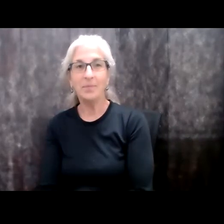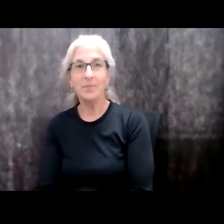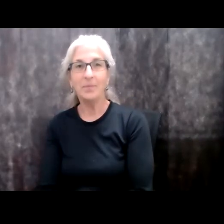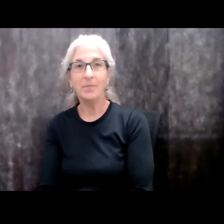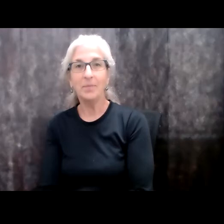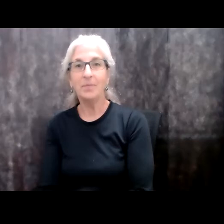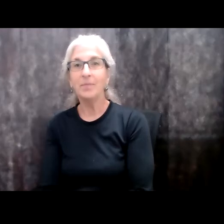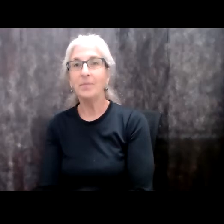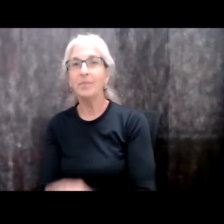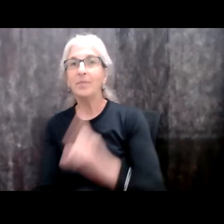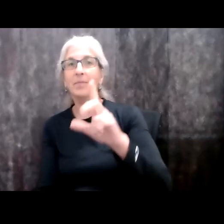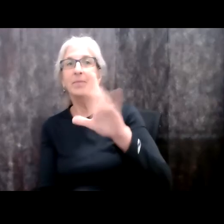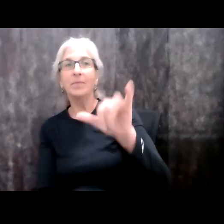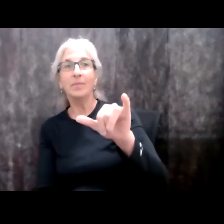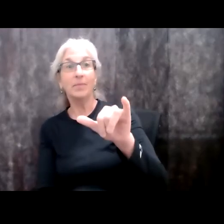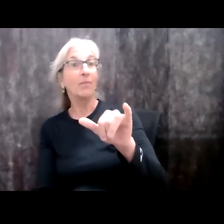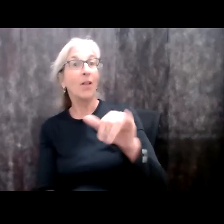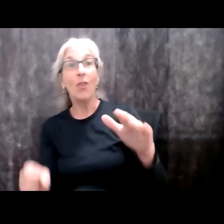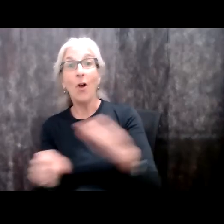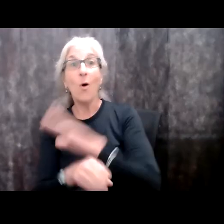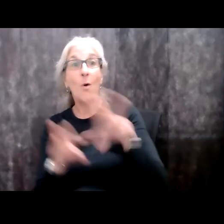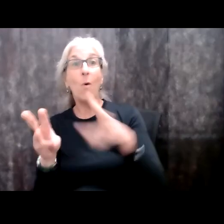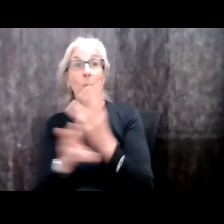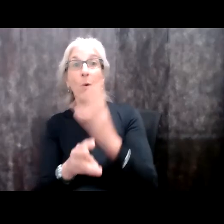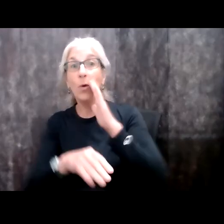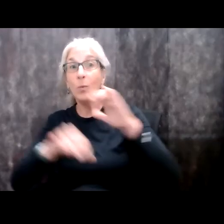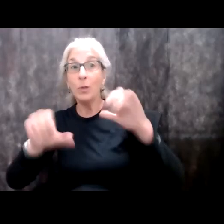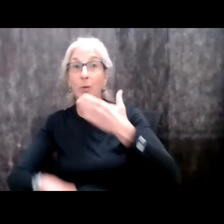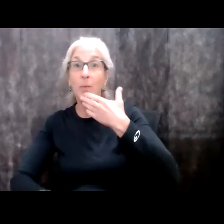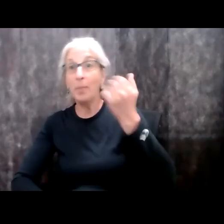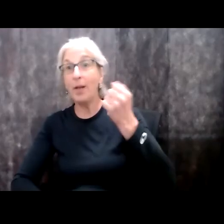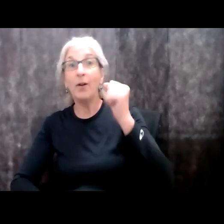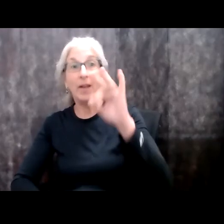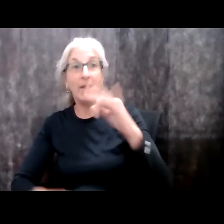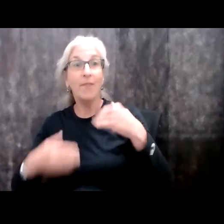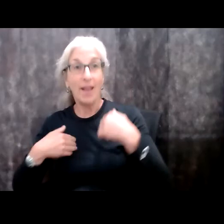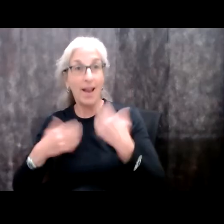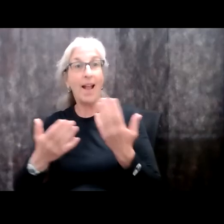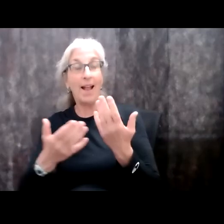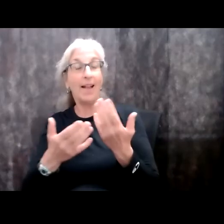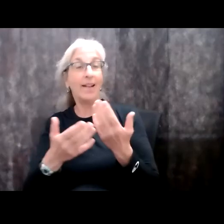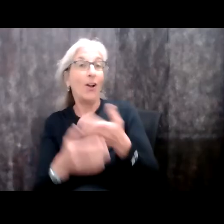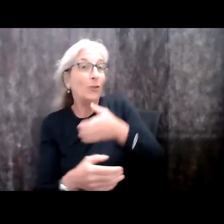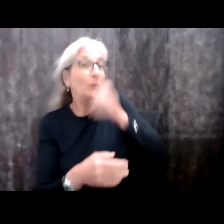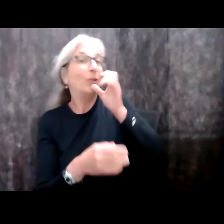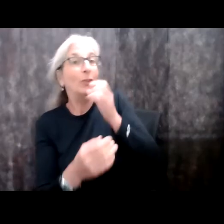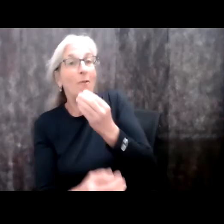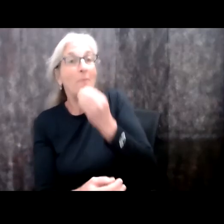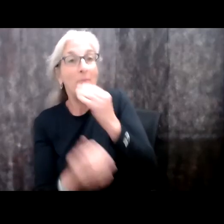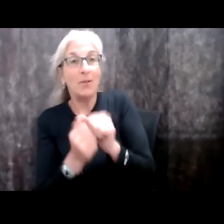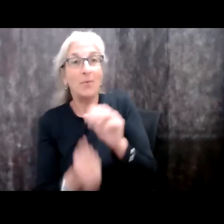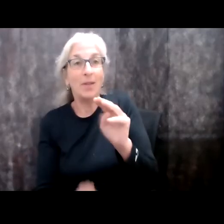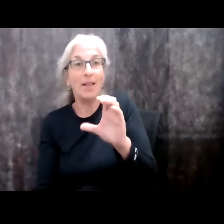Thank you. Ma'am. And I have to say, the whole world would be doing better if they had a hamburger with Connor. Okay, so